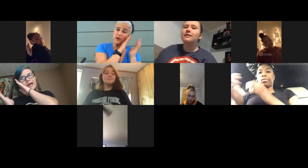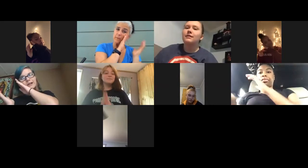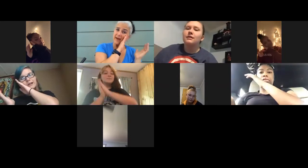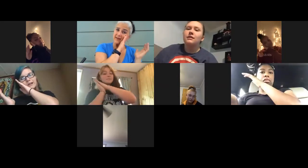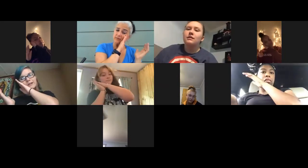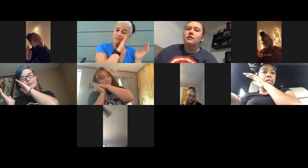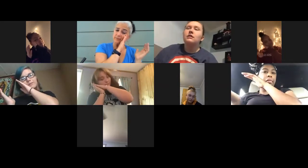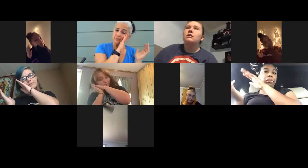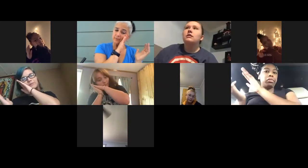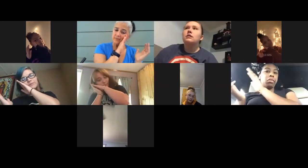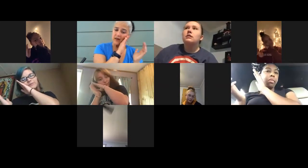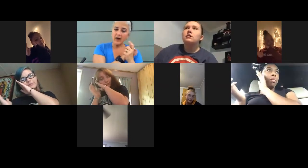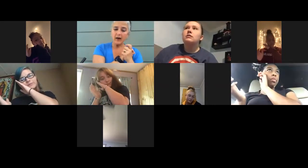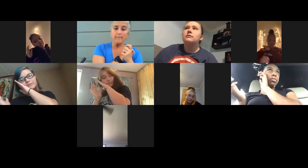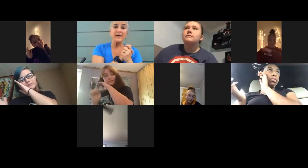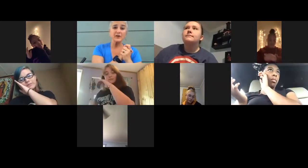little pillow, bed.